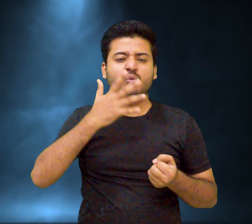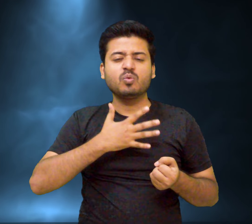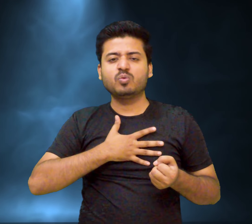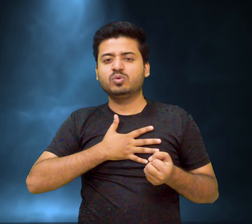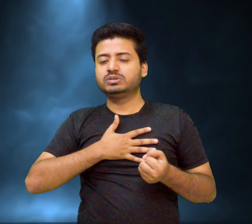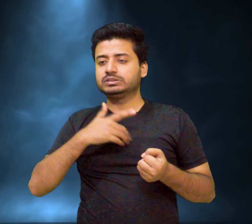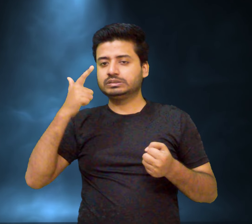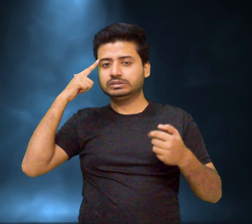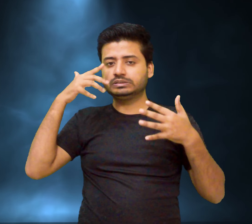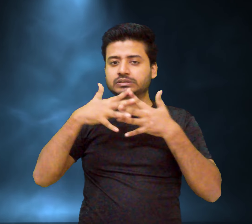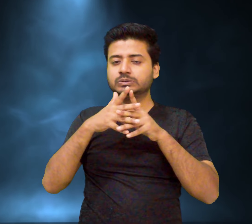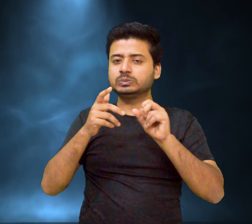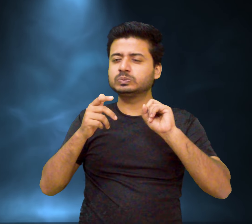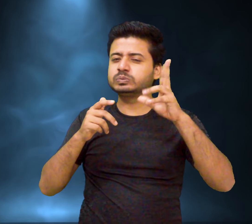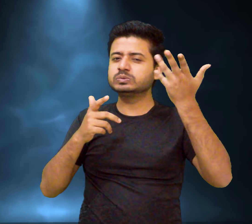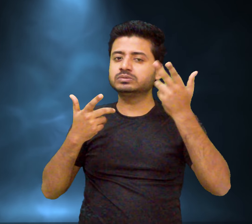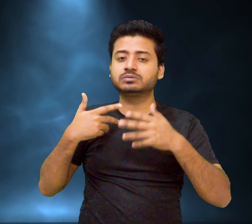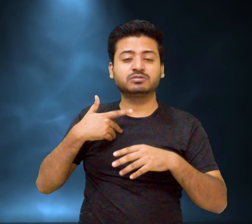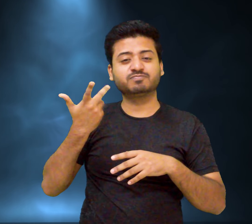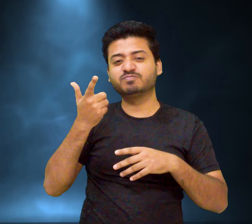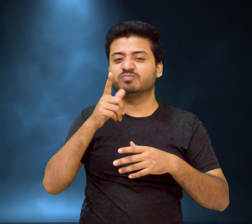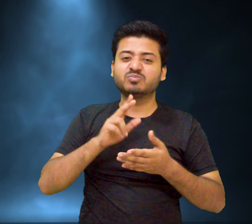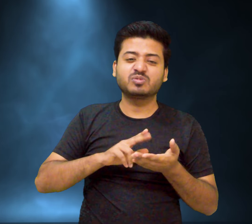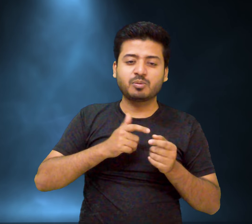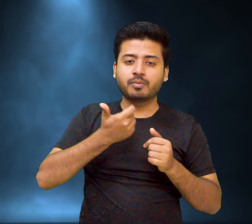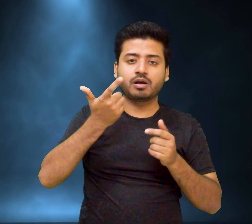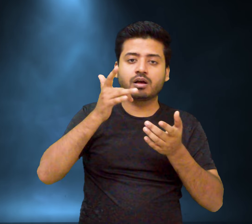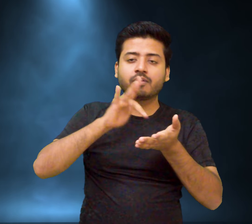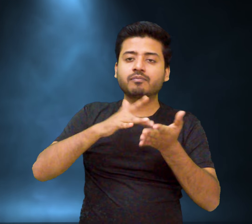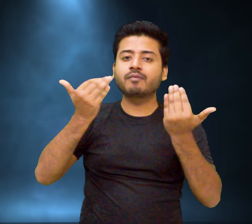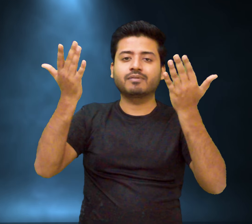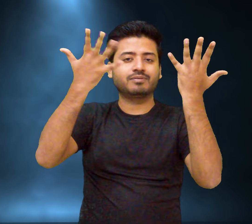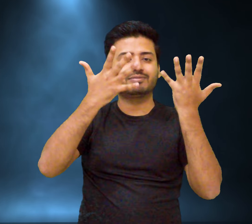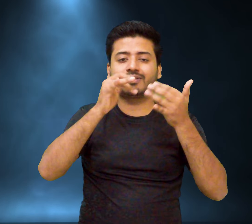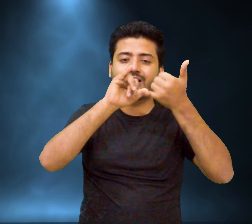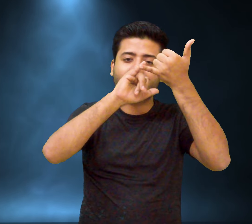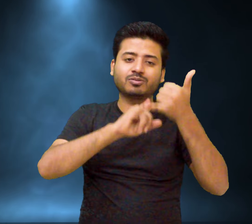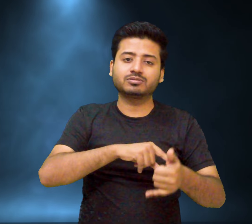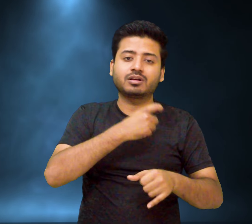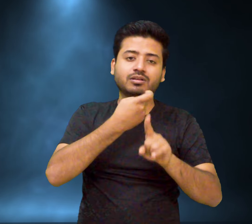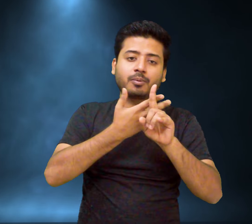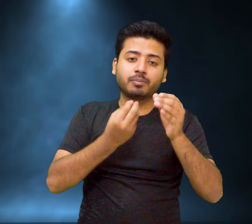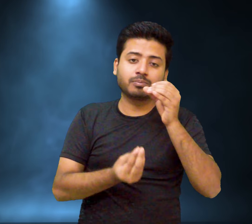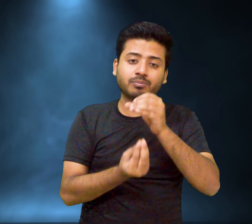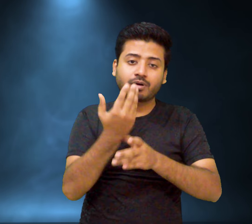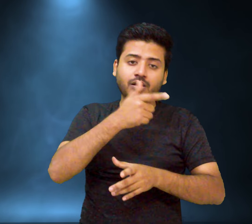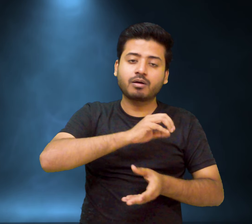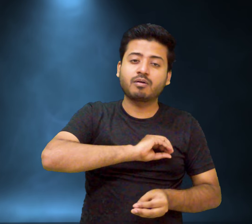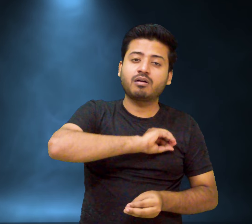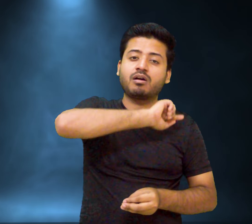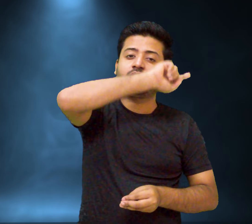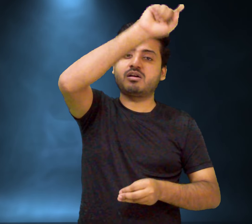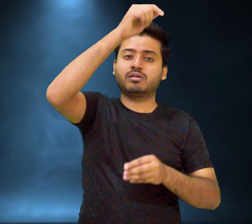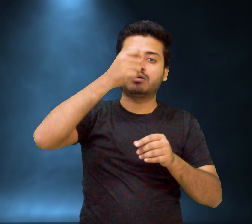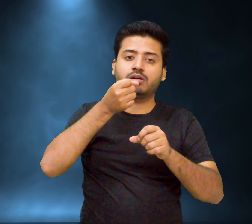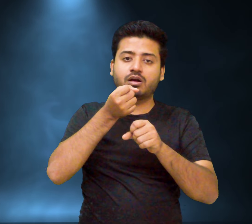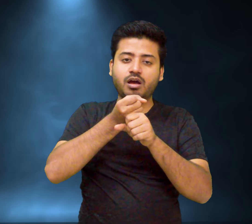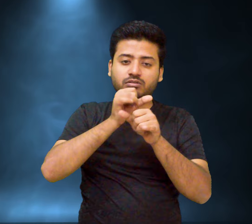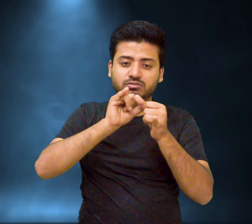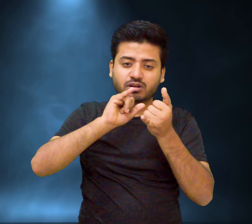water's surface indicates that the peppercorns were coated with mineral oil to make them appear shiny. Black pepper powder offers numerous health